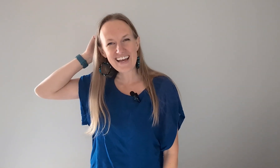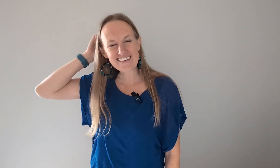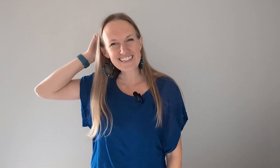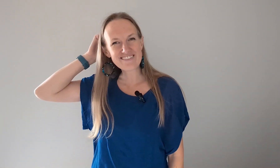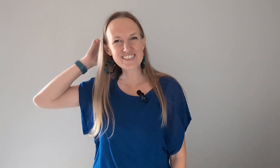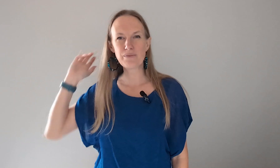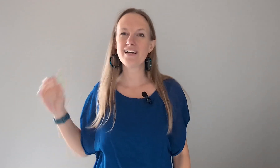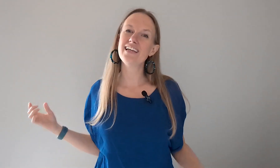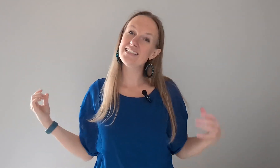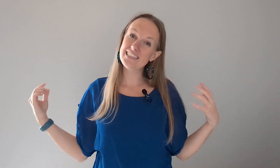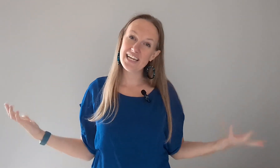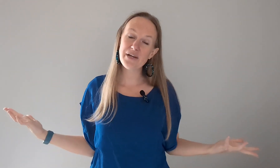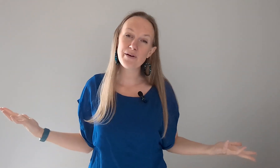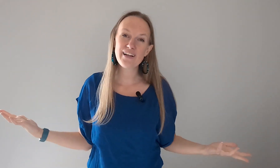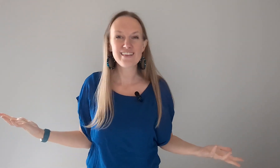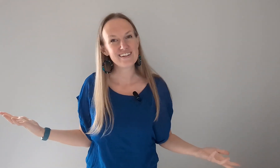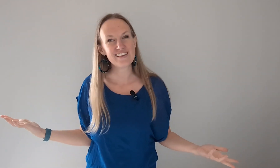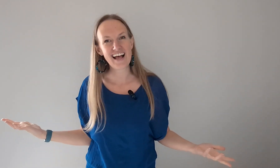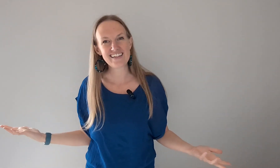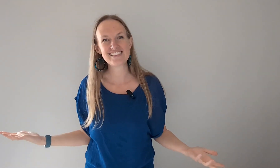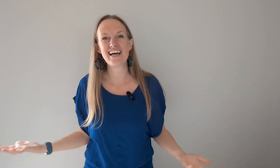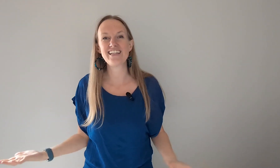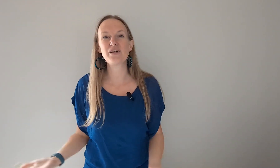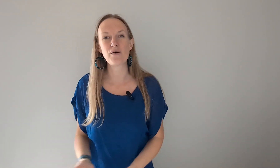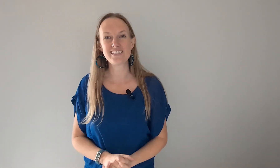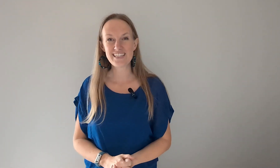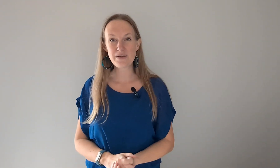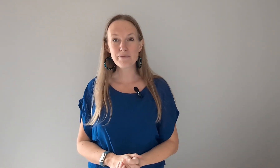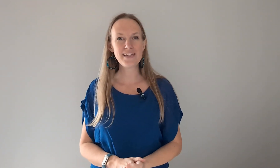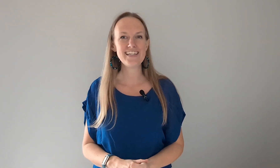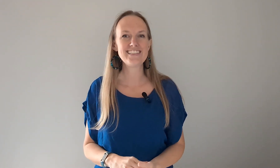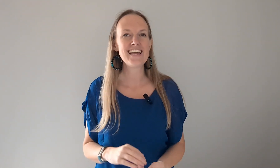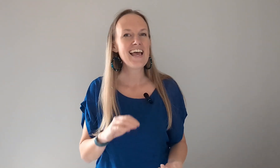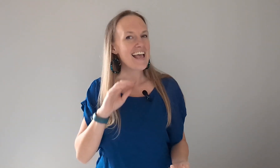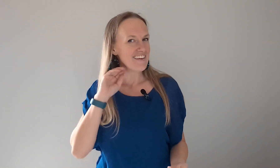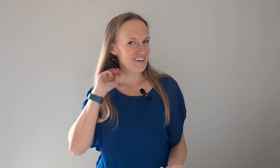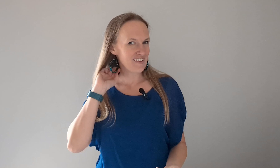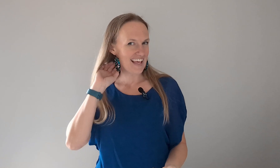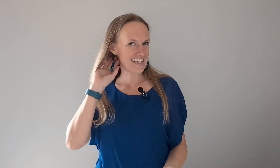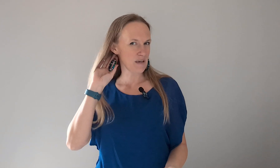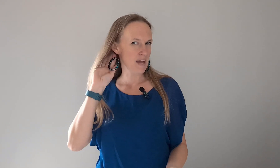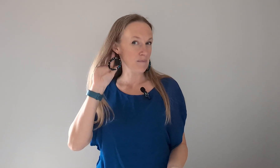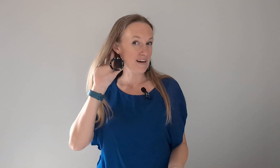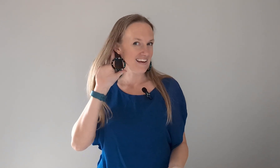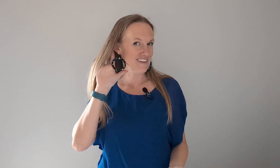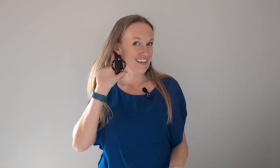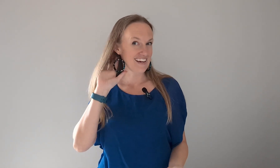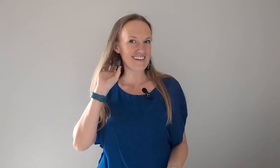how to sign verse 1, and today we're going to learn how to sign the chorus and the bridge. If you're liking my brand new